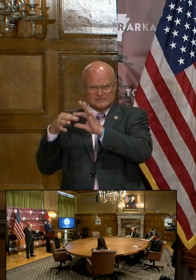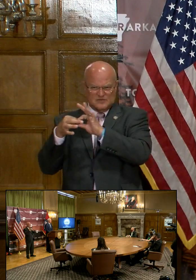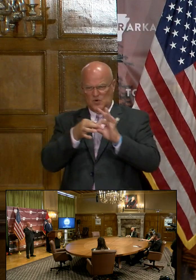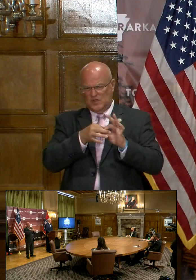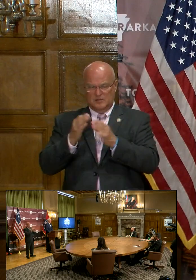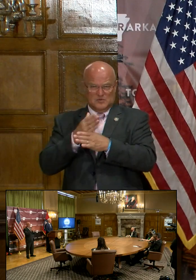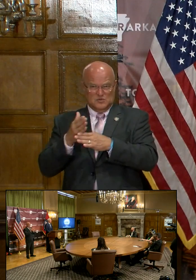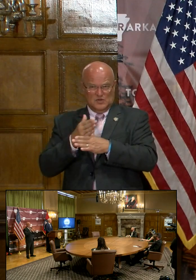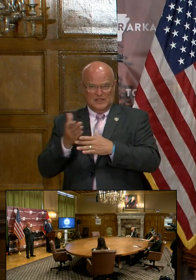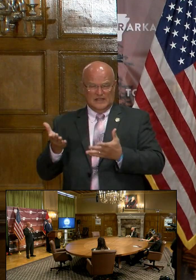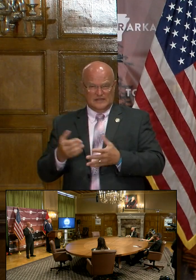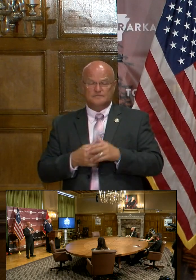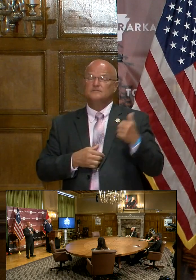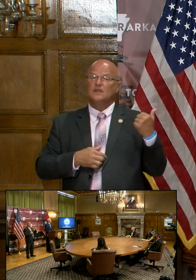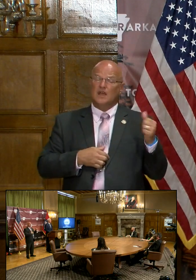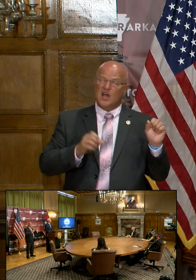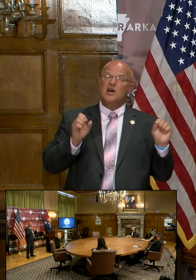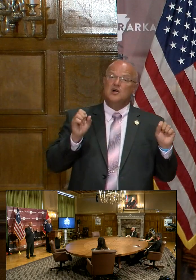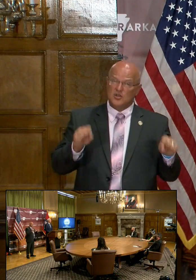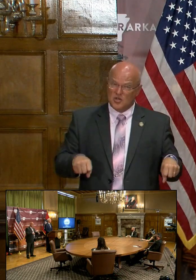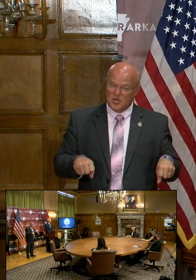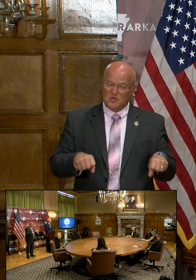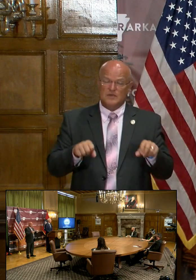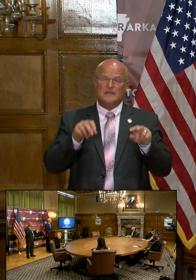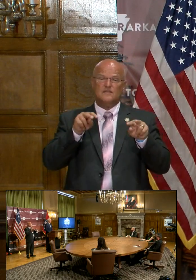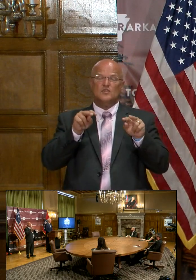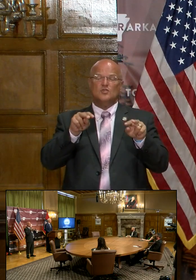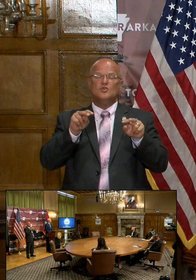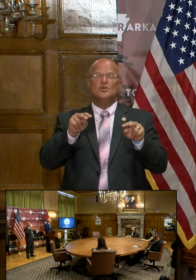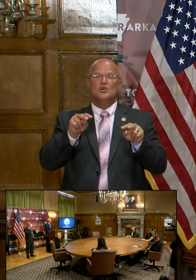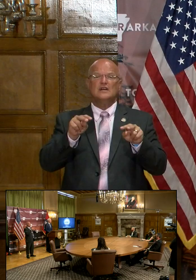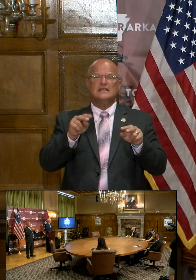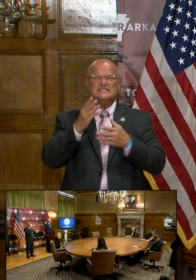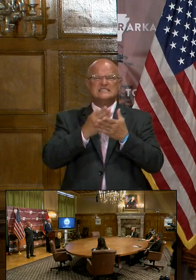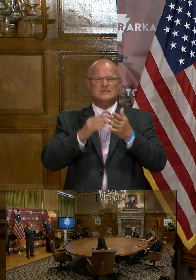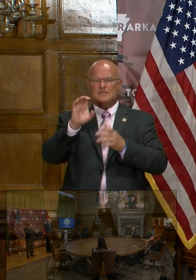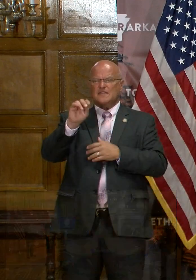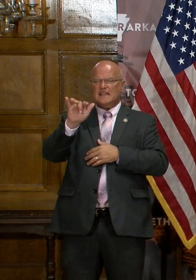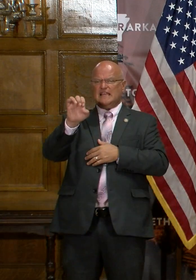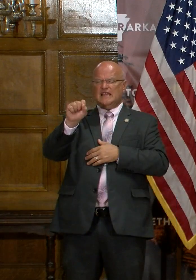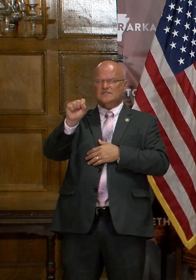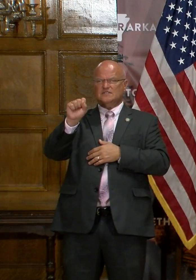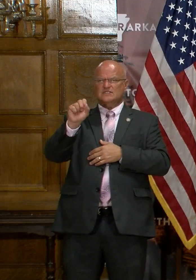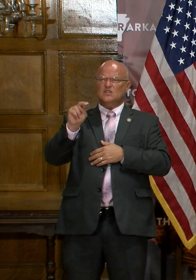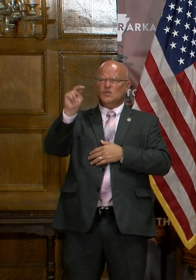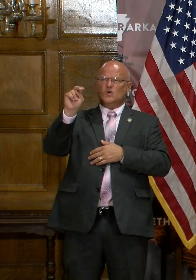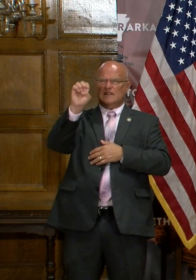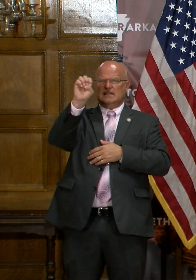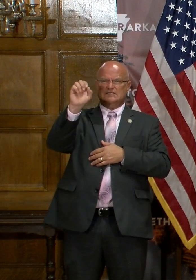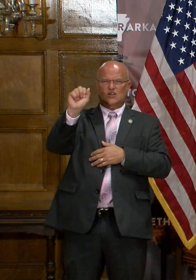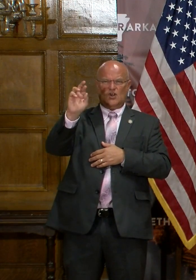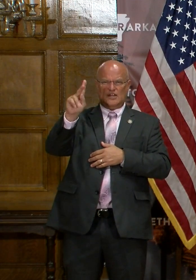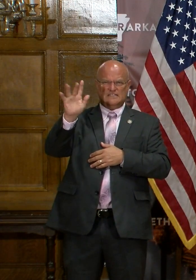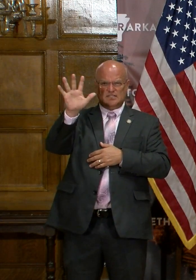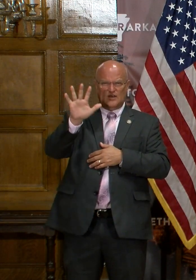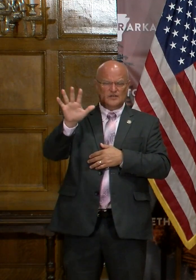there? There could be, because if you look up in some of those counties up in Northeast